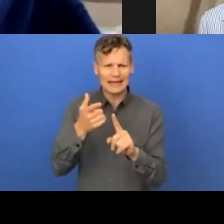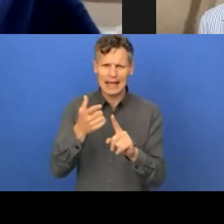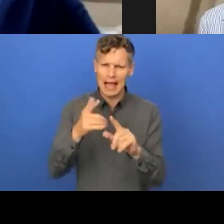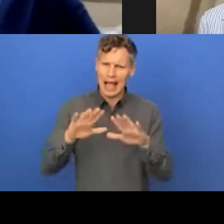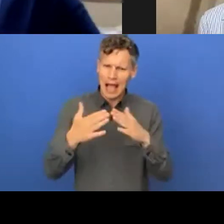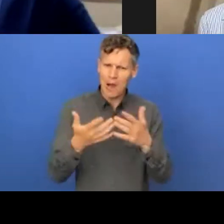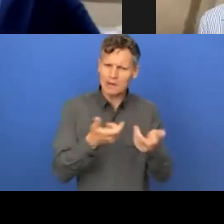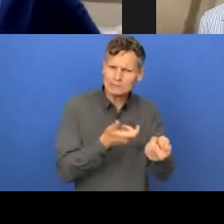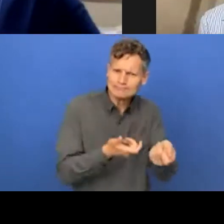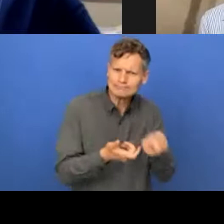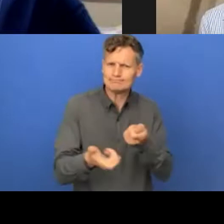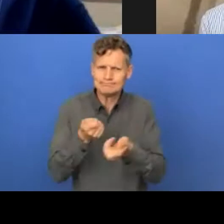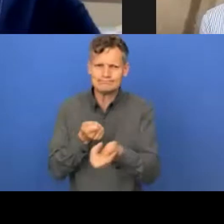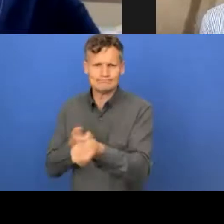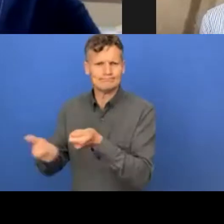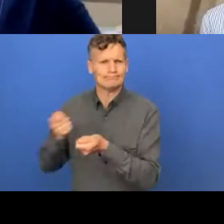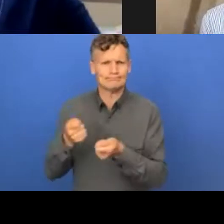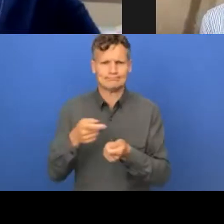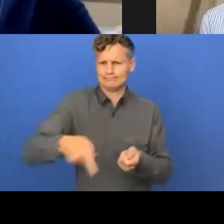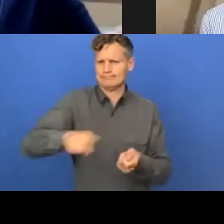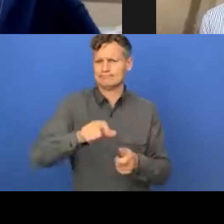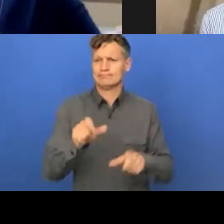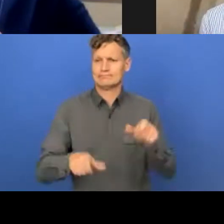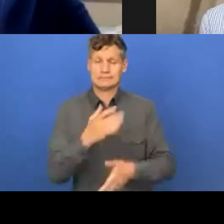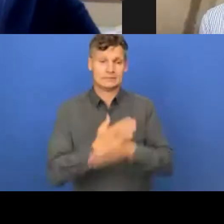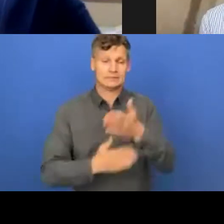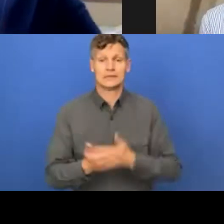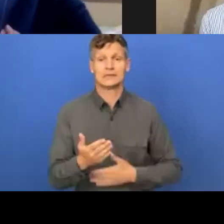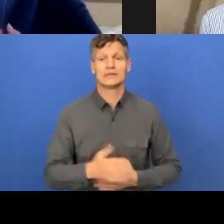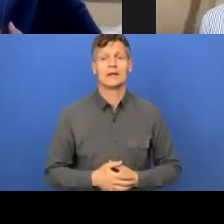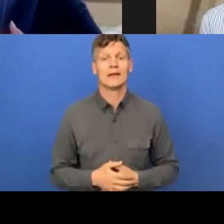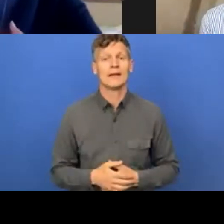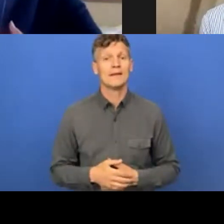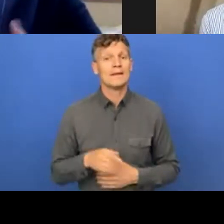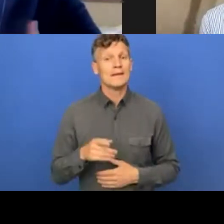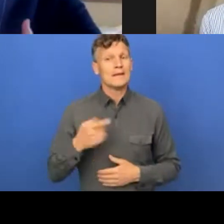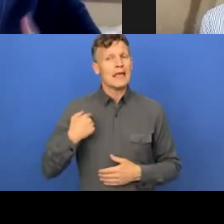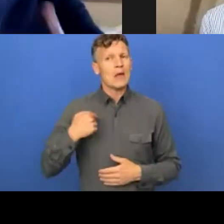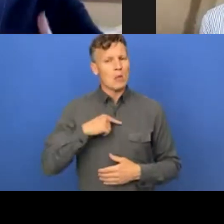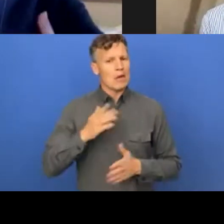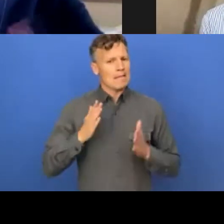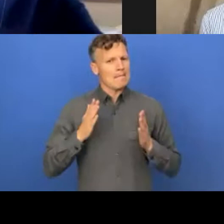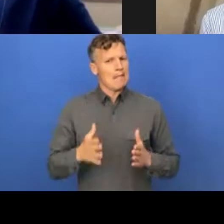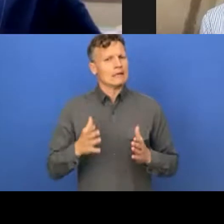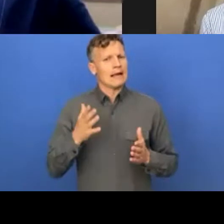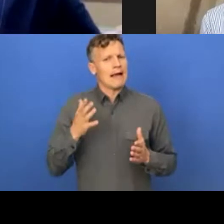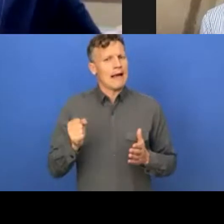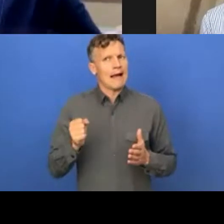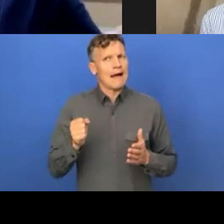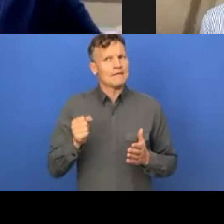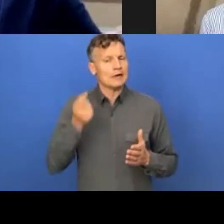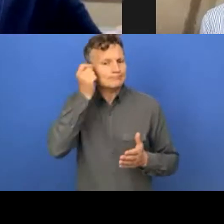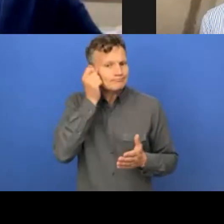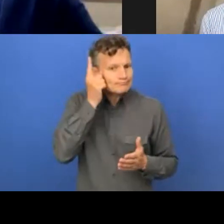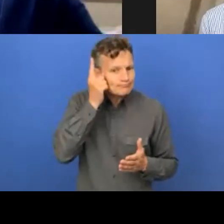disability, it was largely around ensuring that we had the skills and the resources to be inclusive. And so it